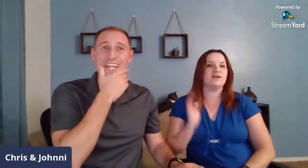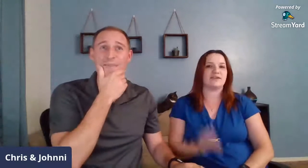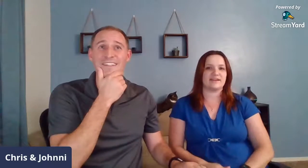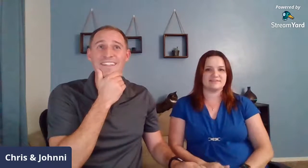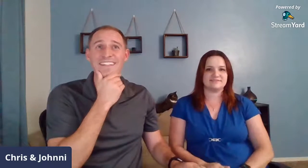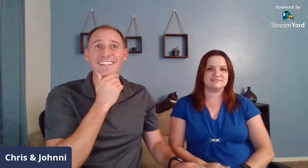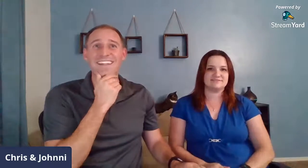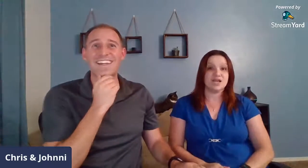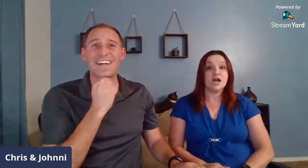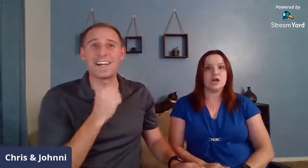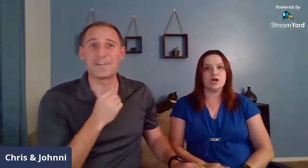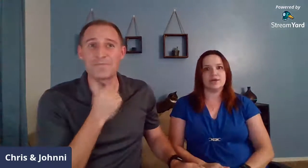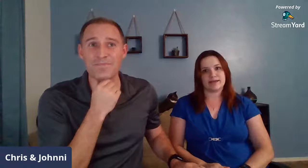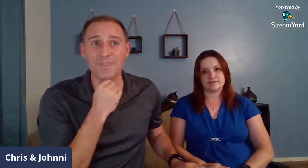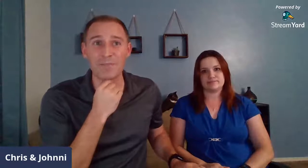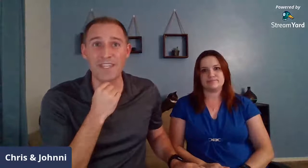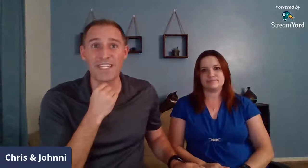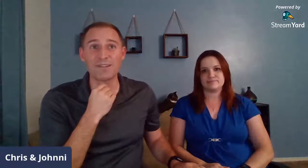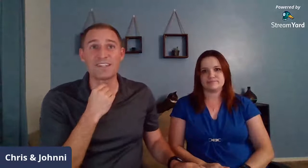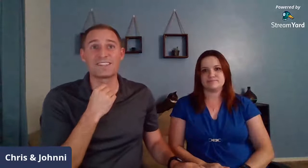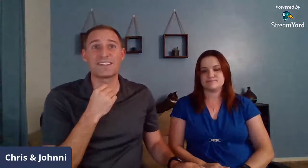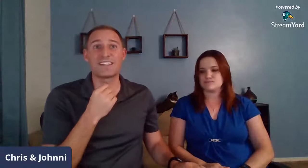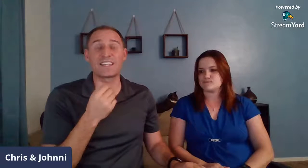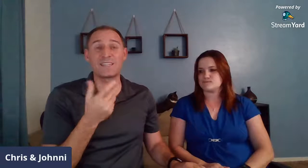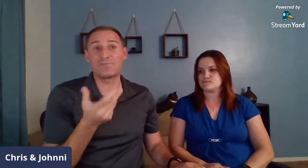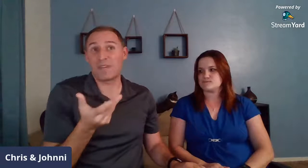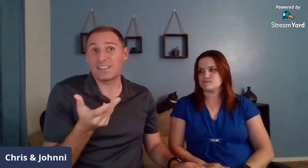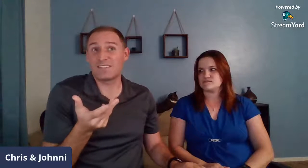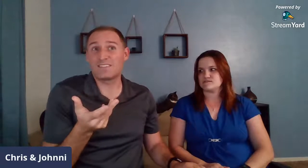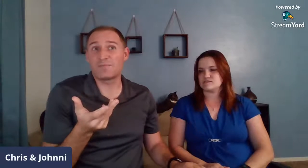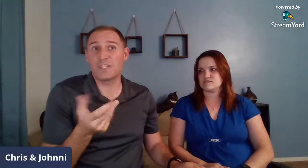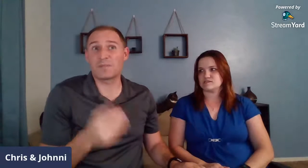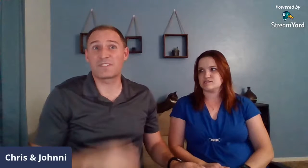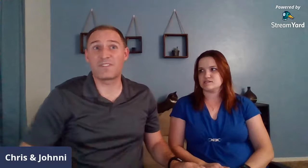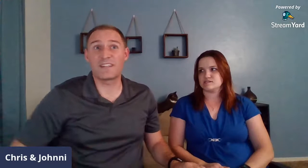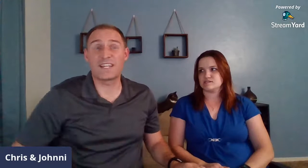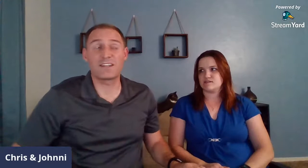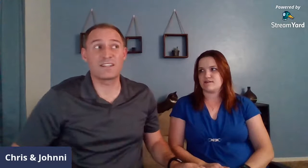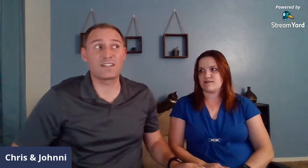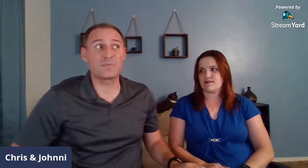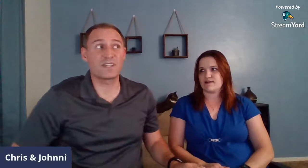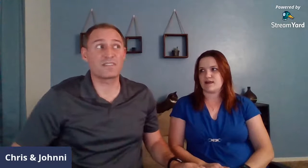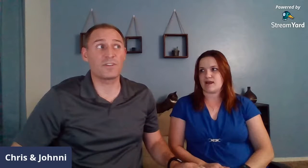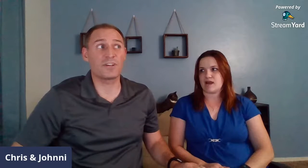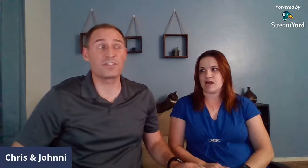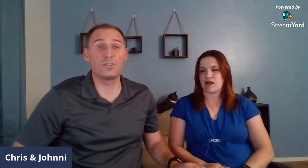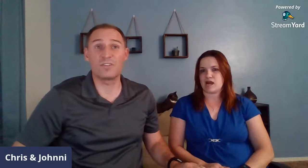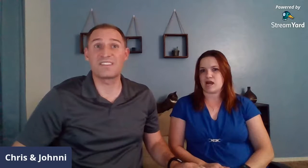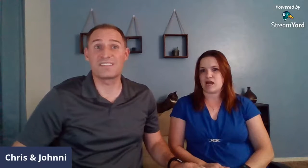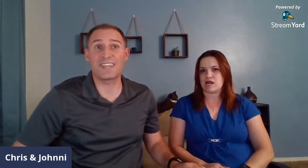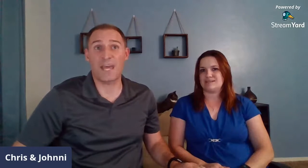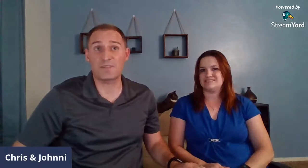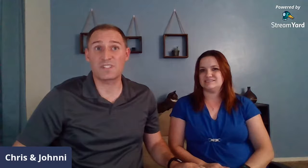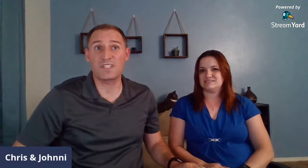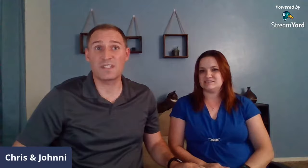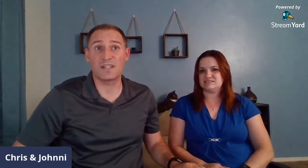happened. okay. Yeah. But anyways, might be able to find out a little bit as far as who does the